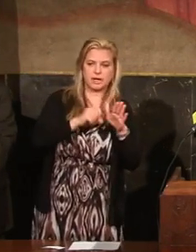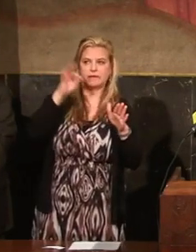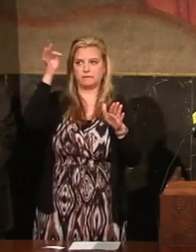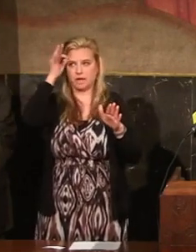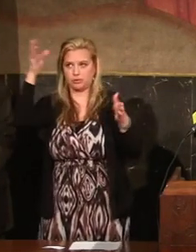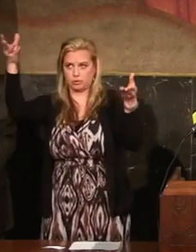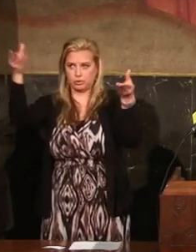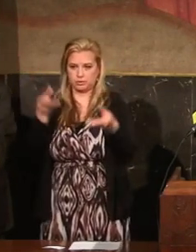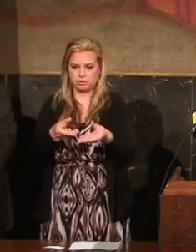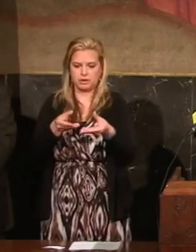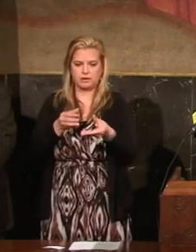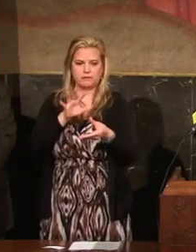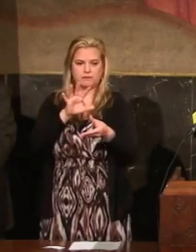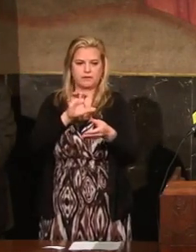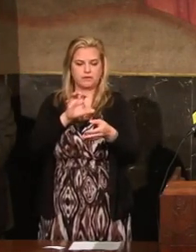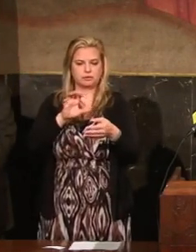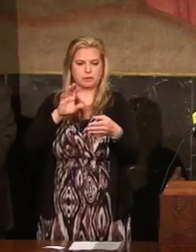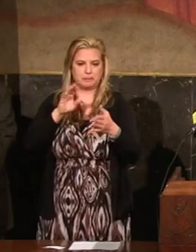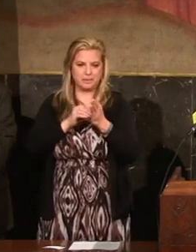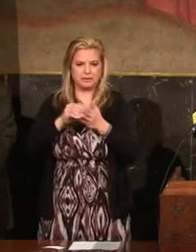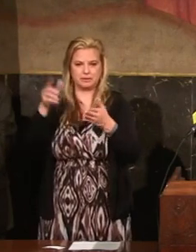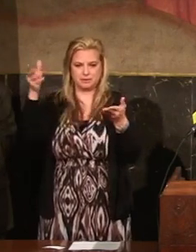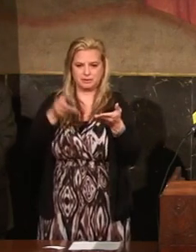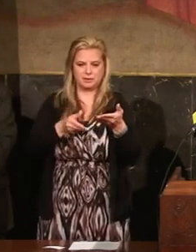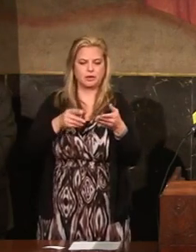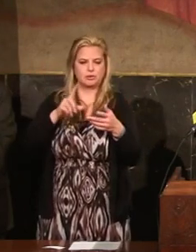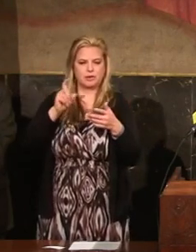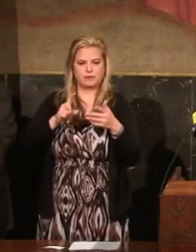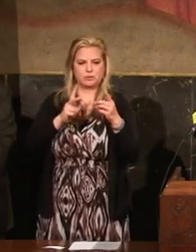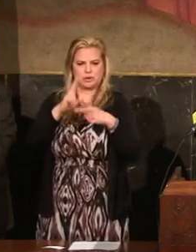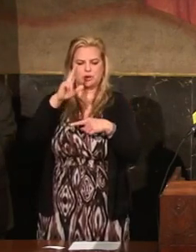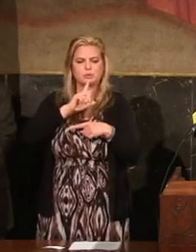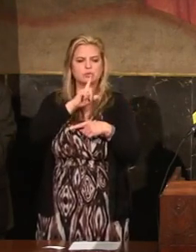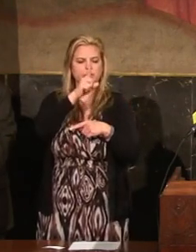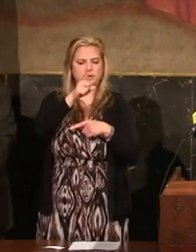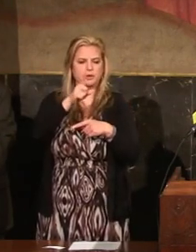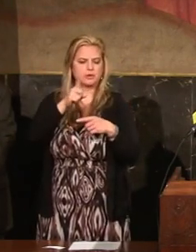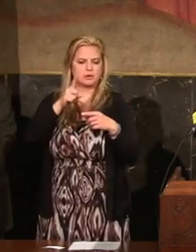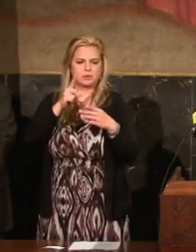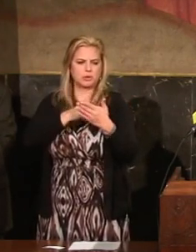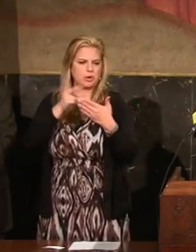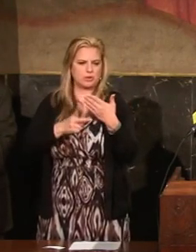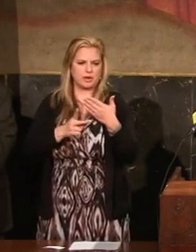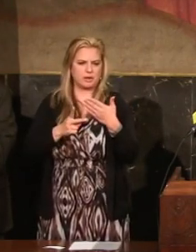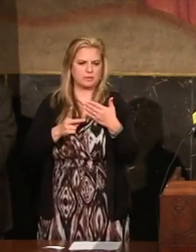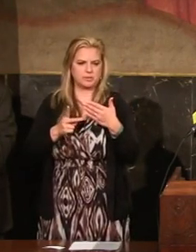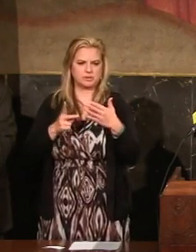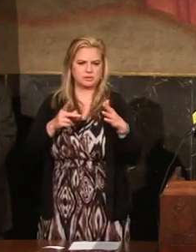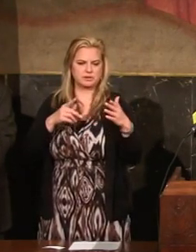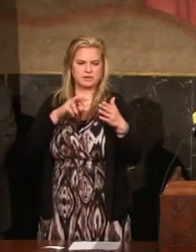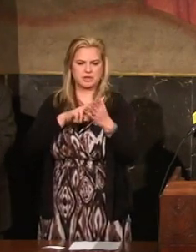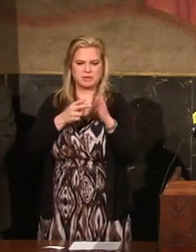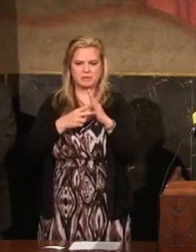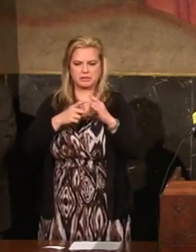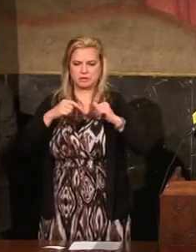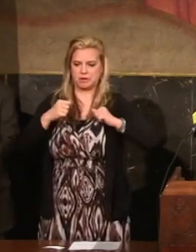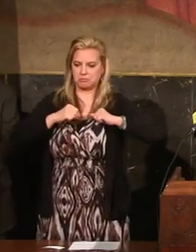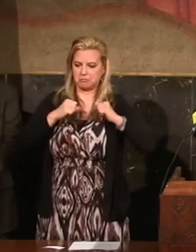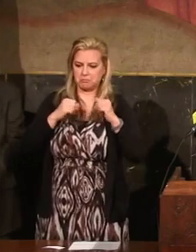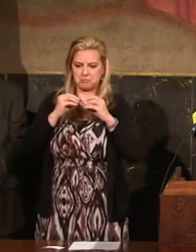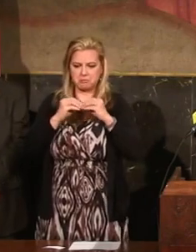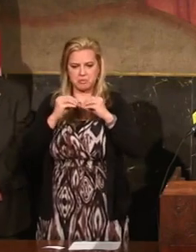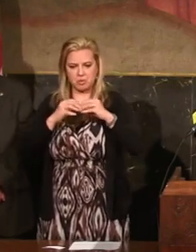million. You have to cut real programs. There's no fluff that adds up to that number. So you're talking about